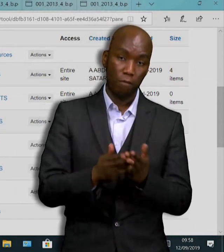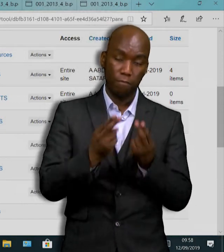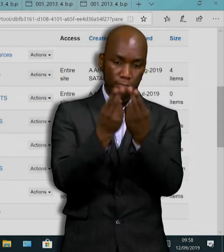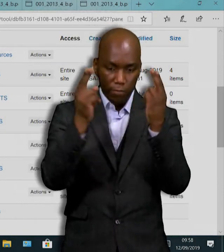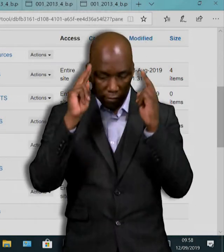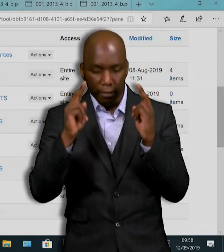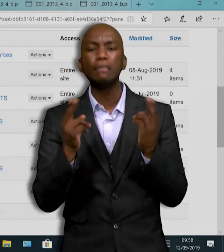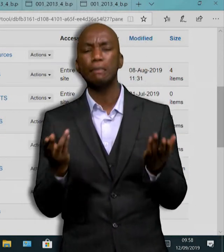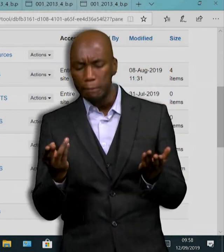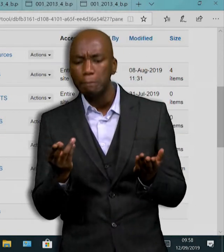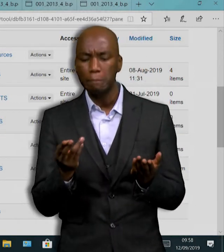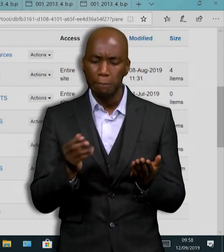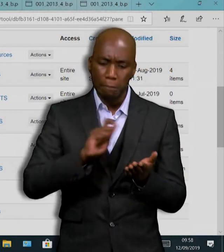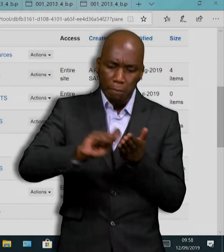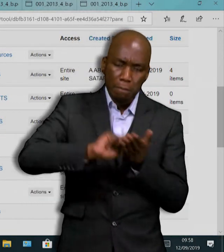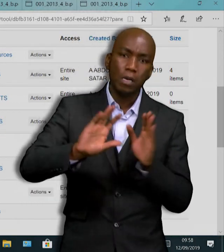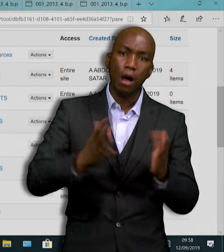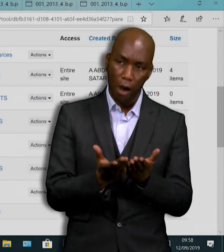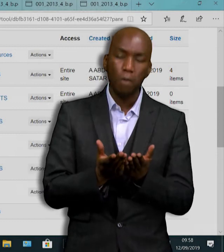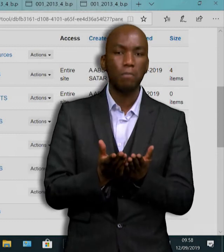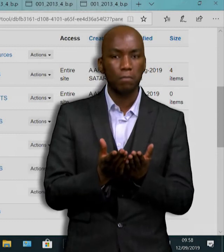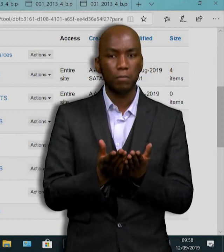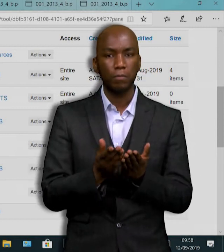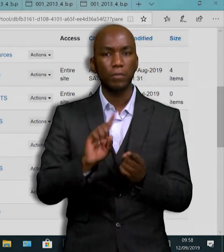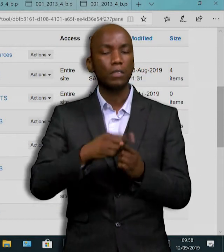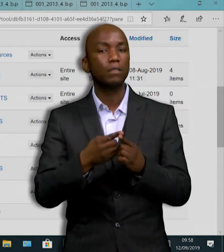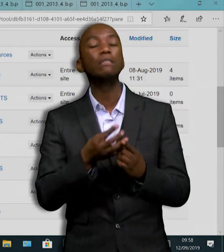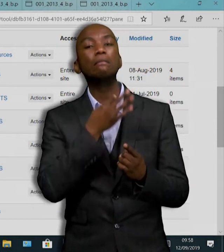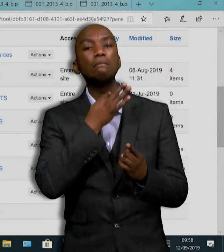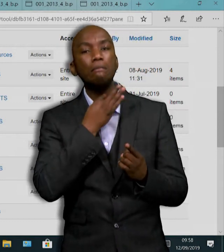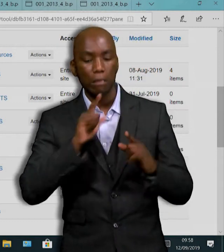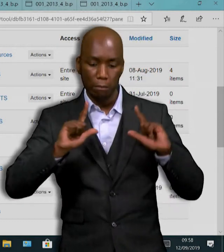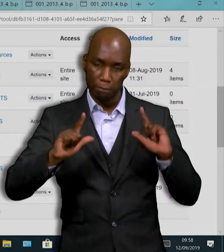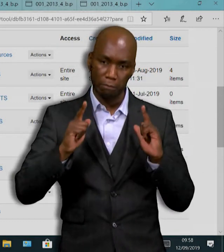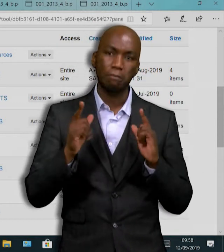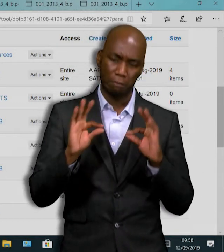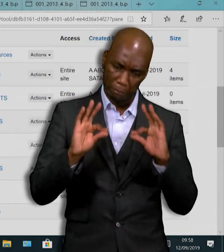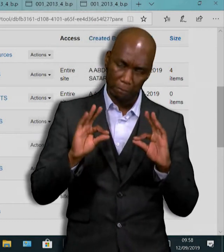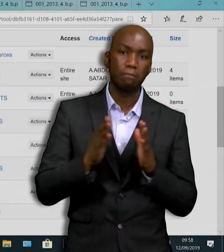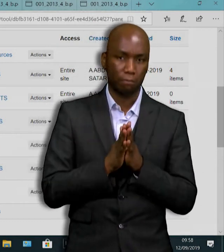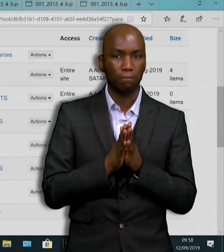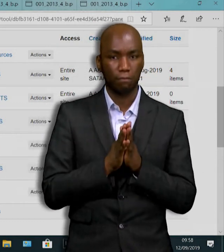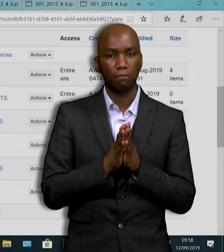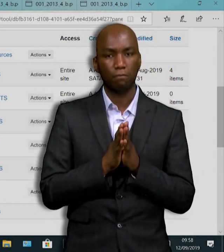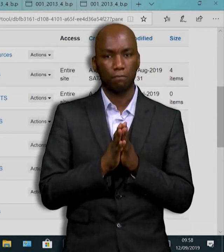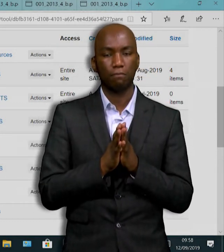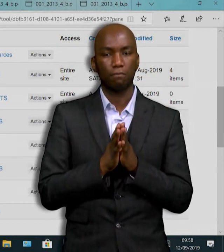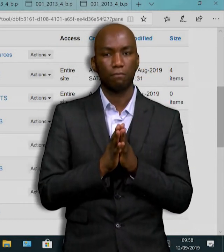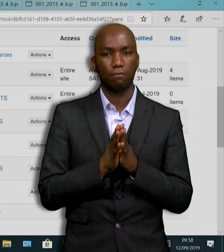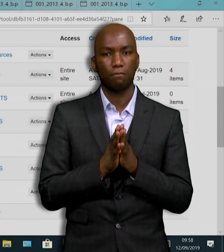technical presentation, plagiarism, and writing in the third person, and so